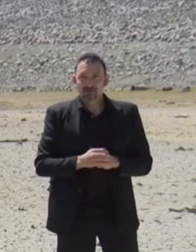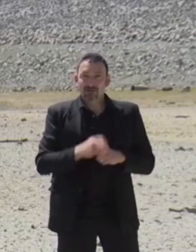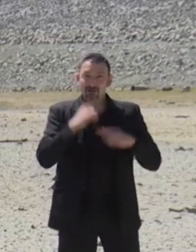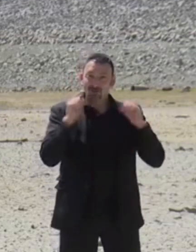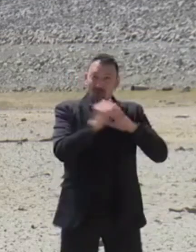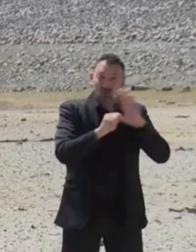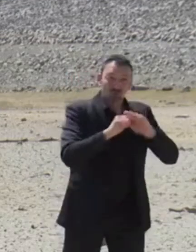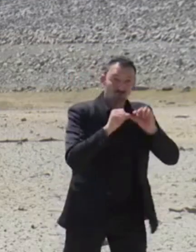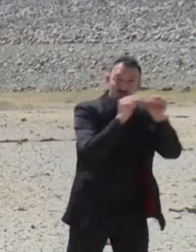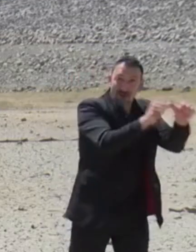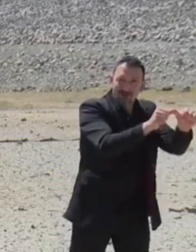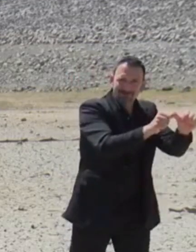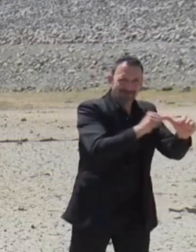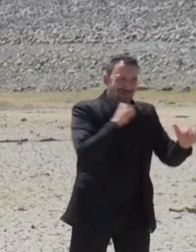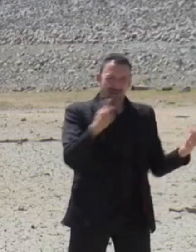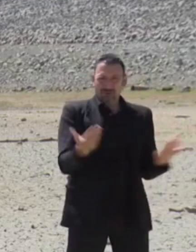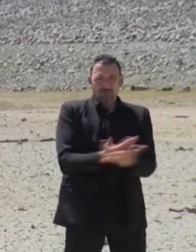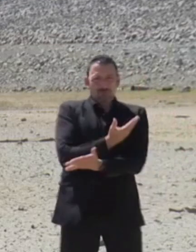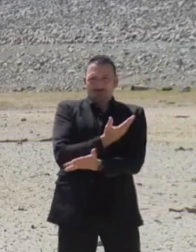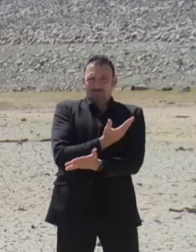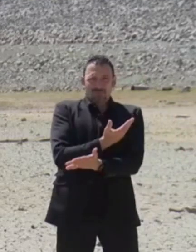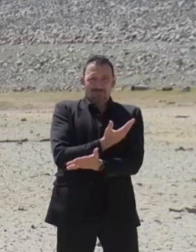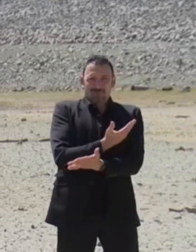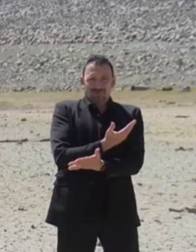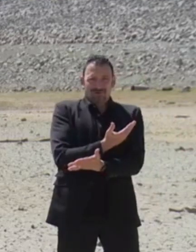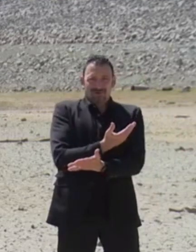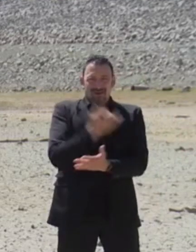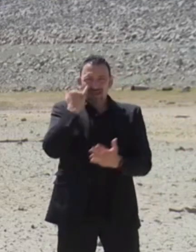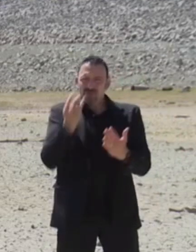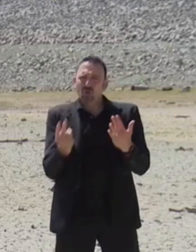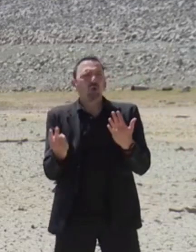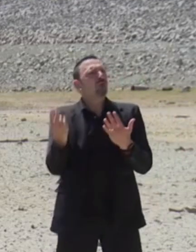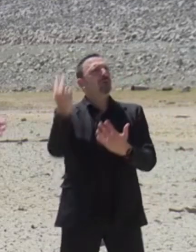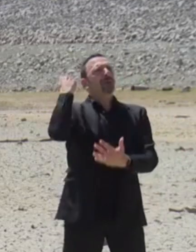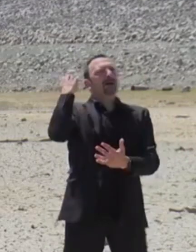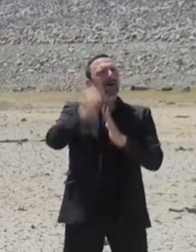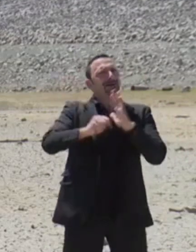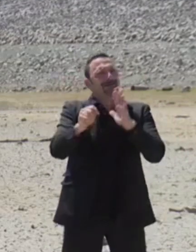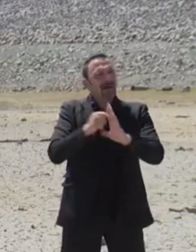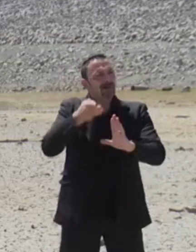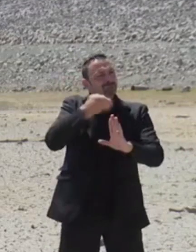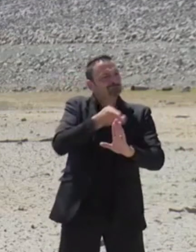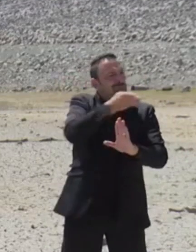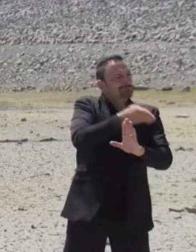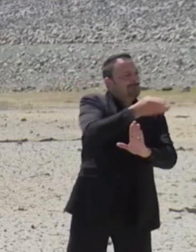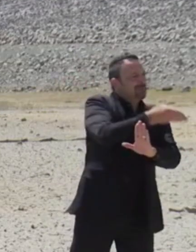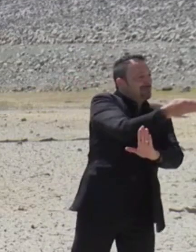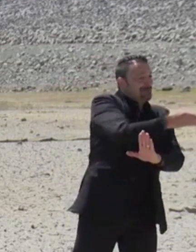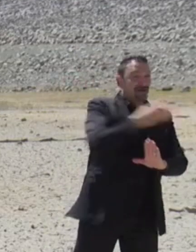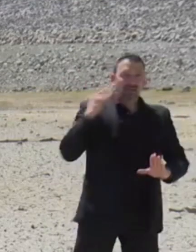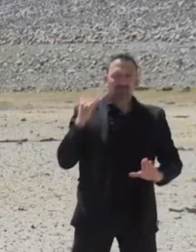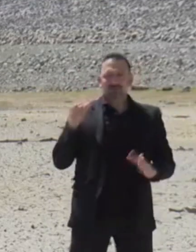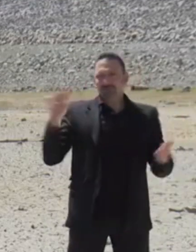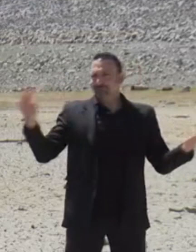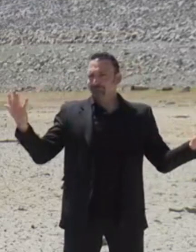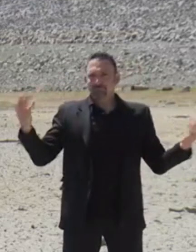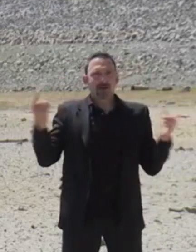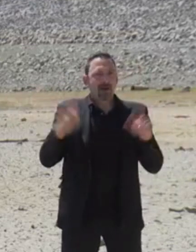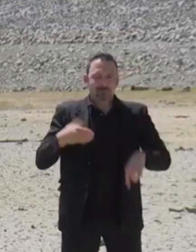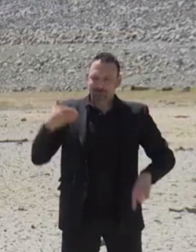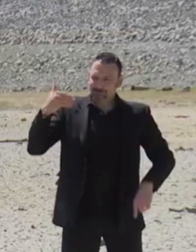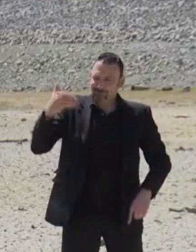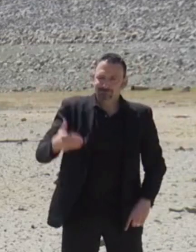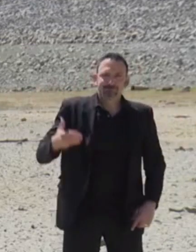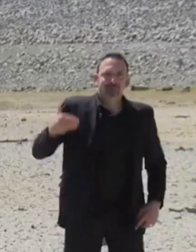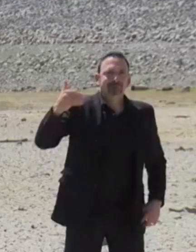You cannot go back to a state of the state of any previous governor and not have a state of the state include substantially issues related to droughts and forest fires. It's by